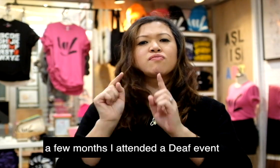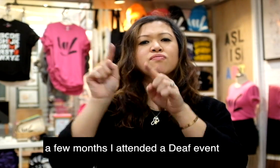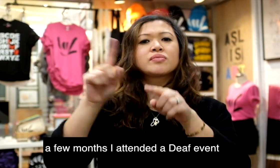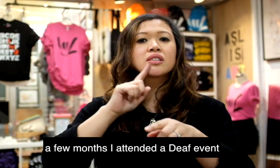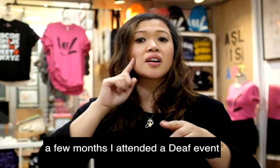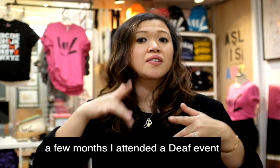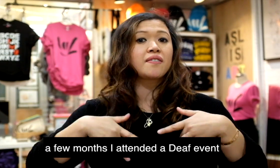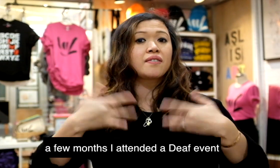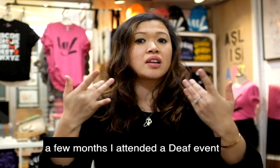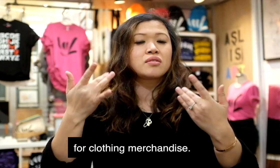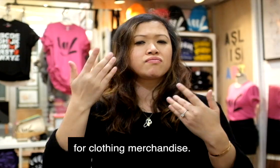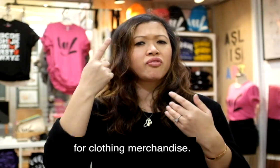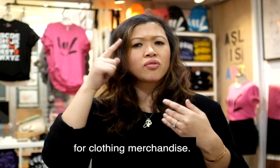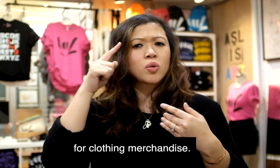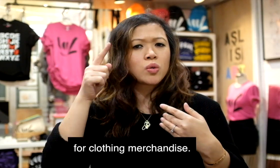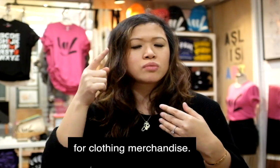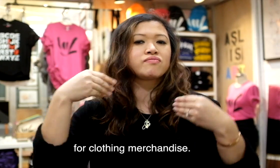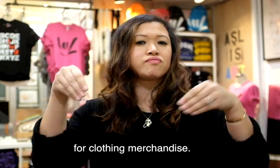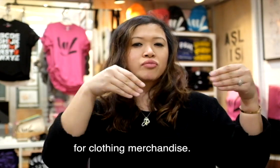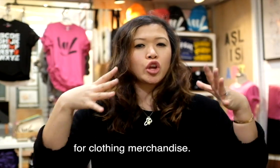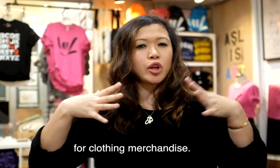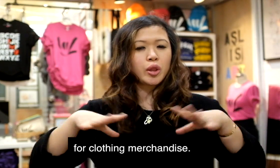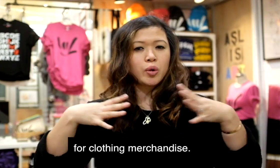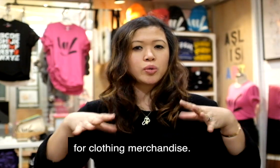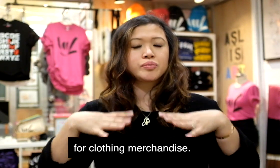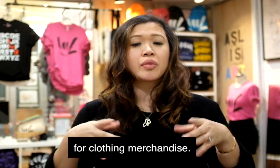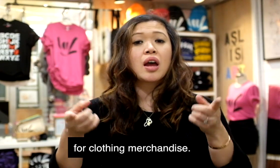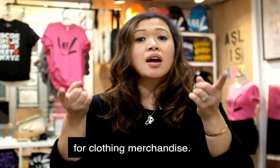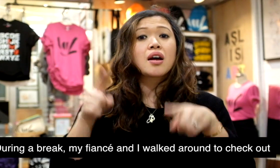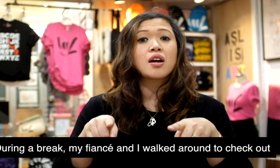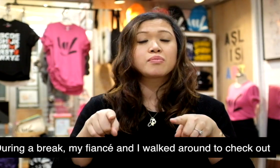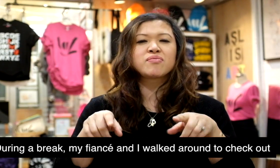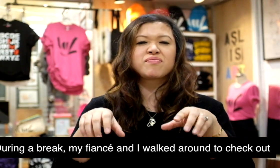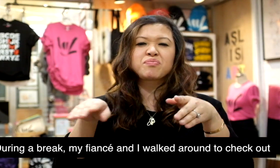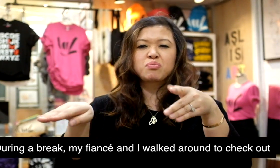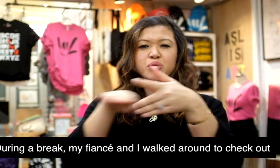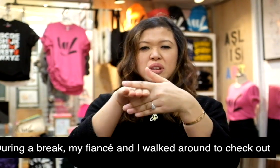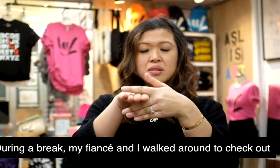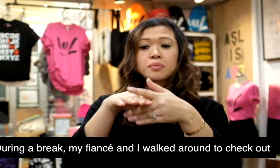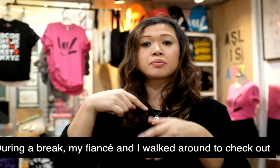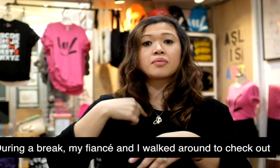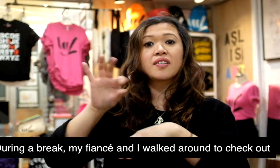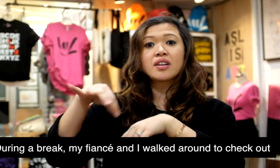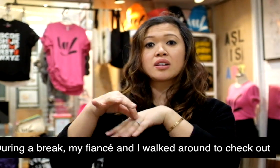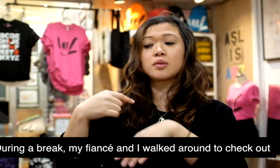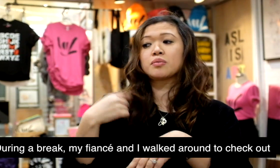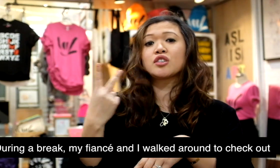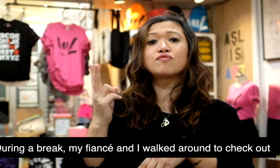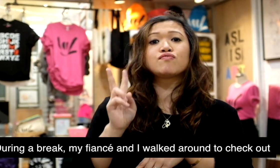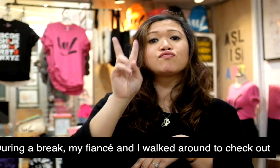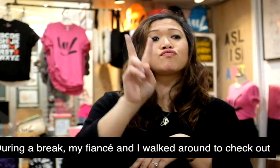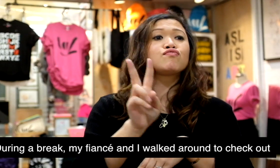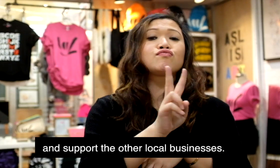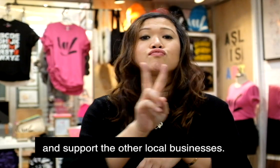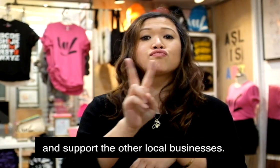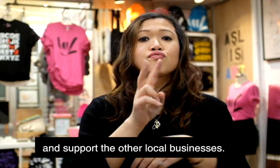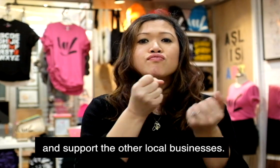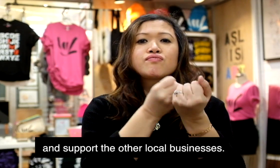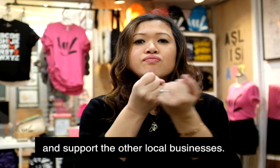deaf event to sell my clothing merchandise. And during a break, my fiance and I were just checking out and